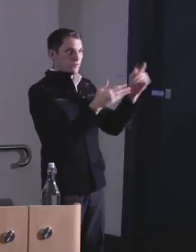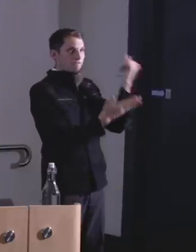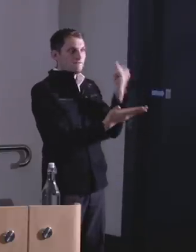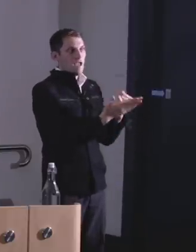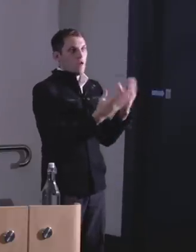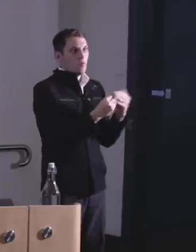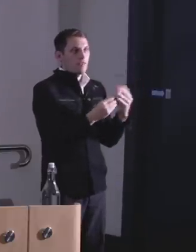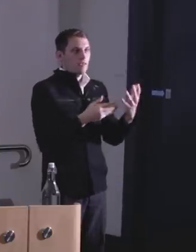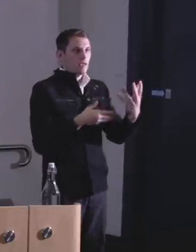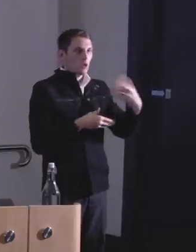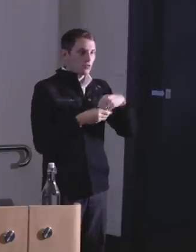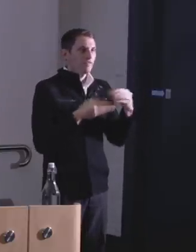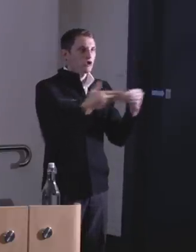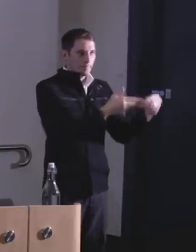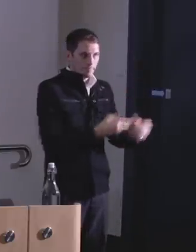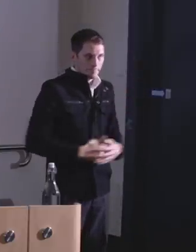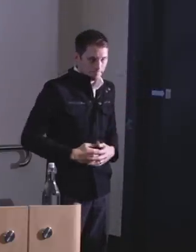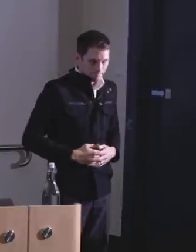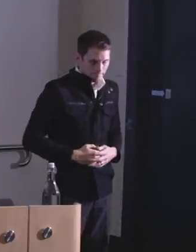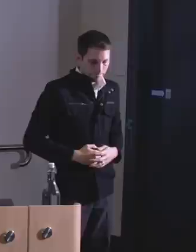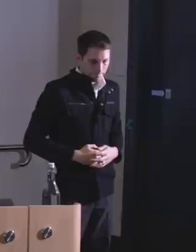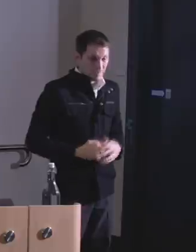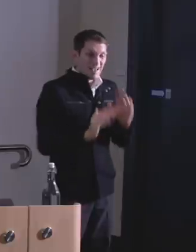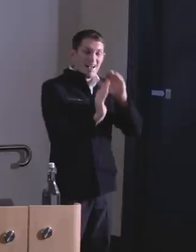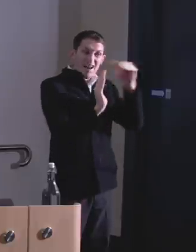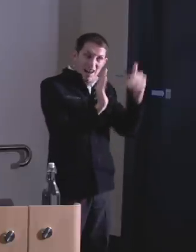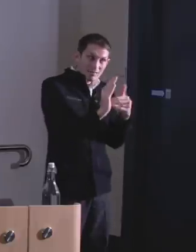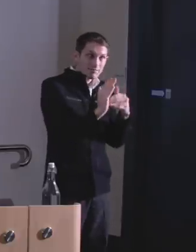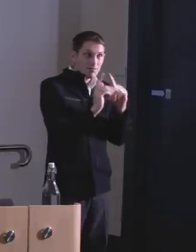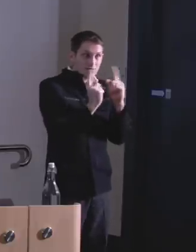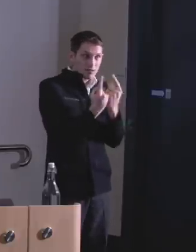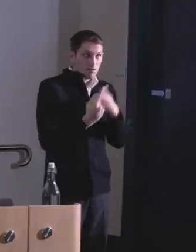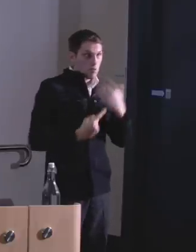leadership. Last thing I want to say before we go into